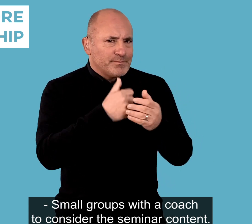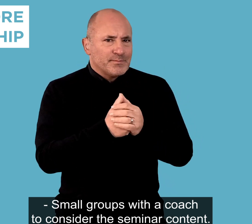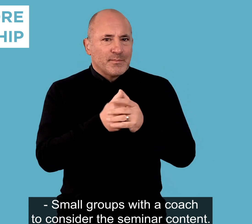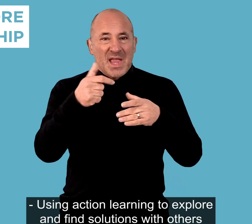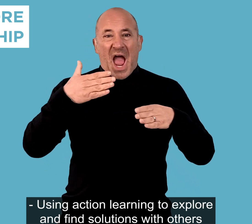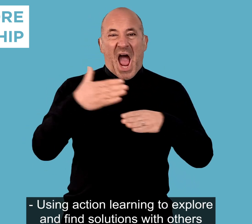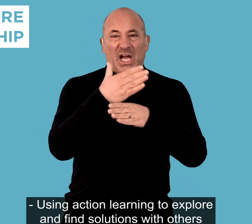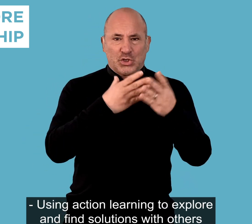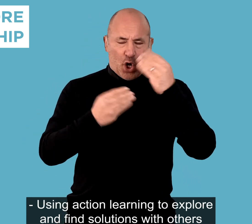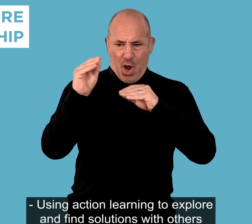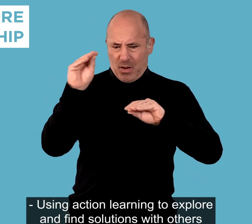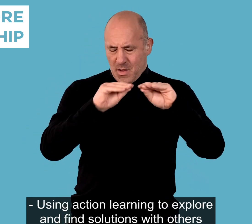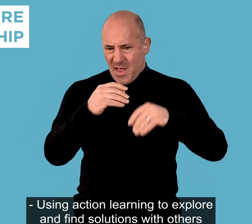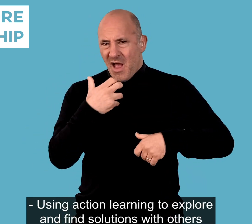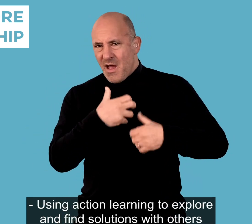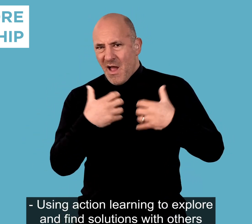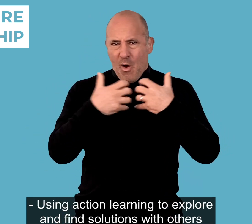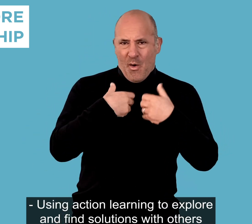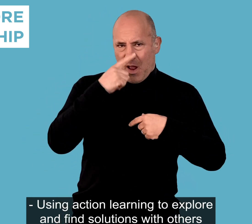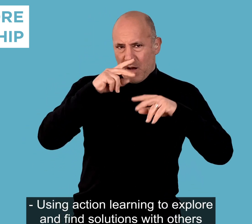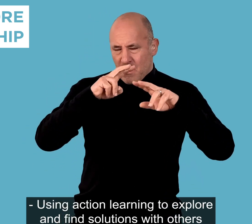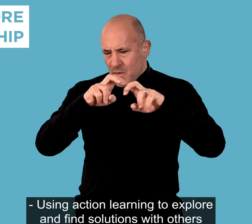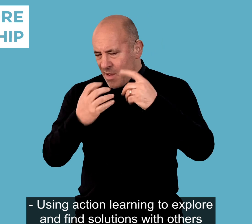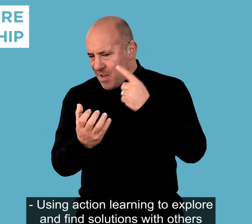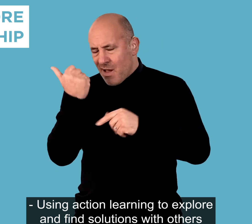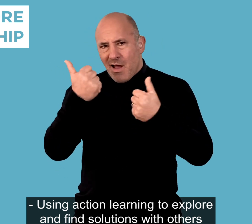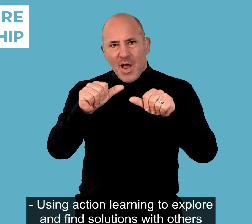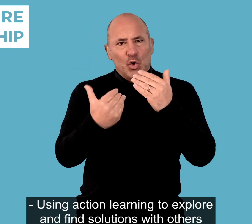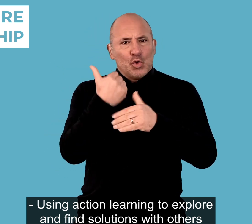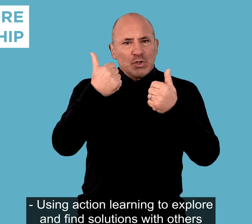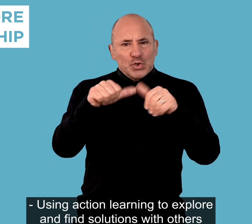Using action learning to explore and find solutions with others